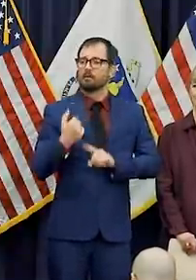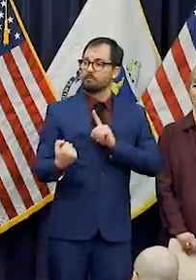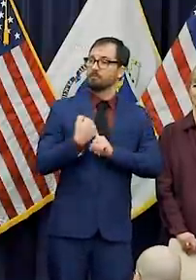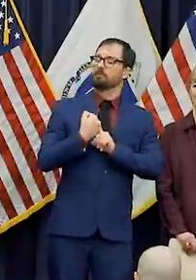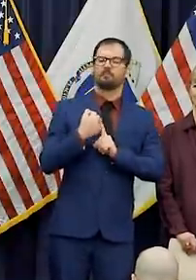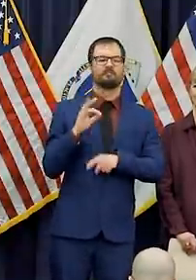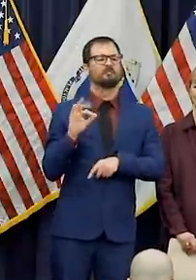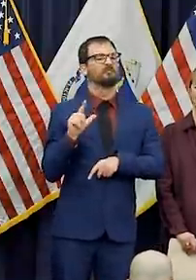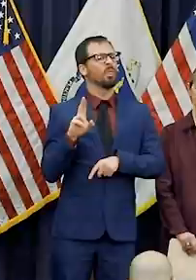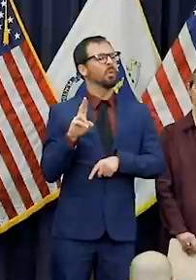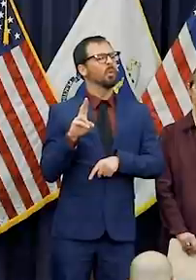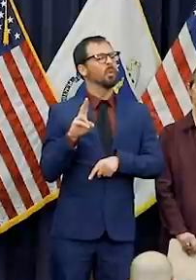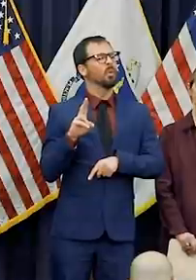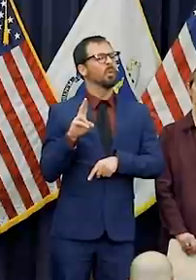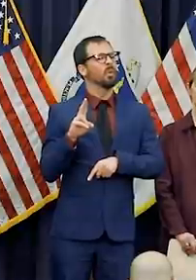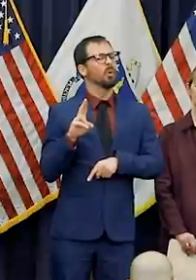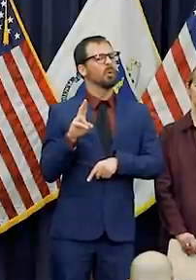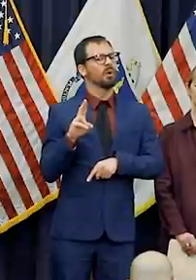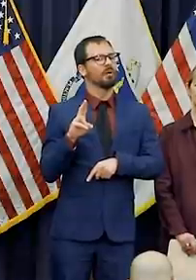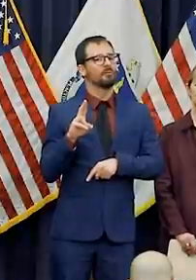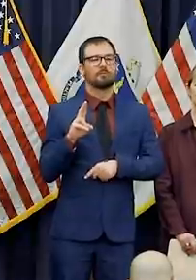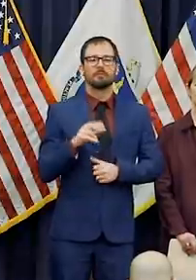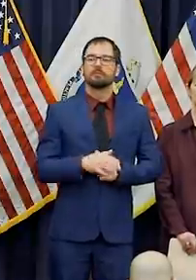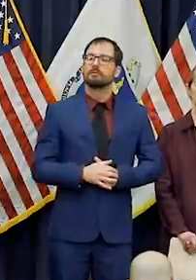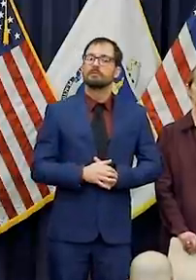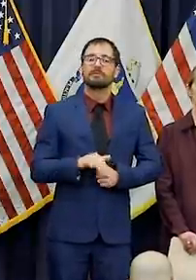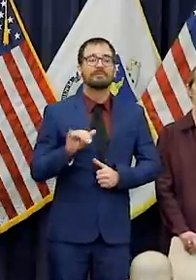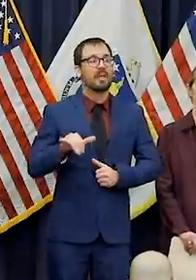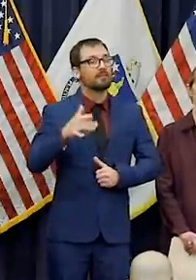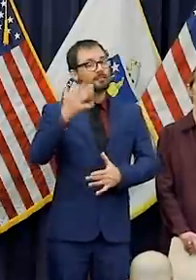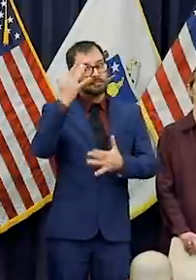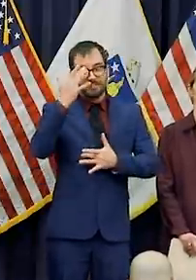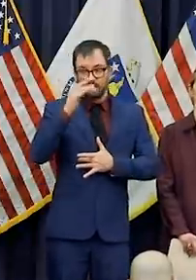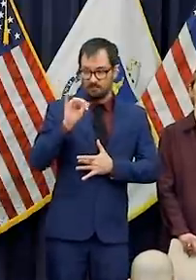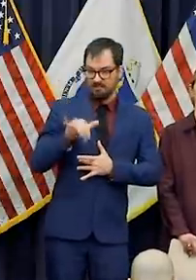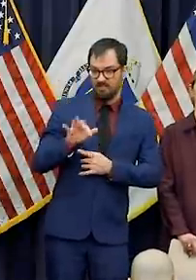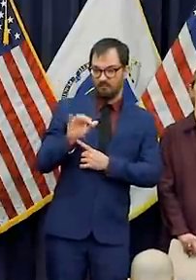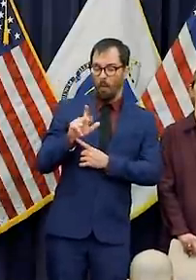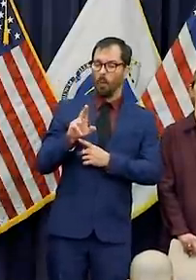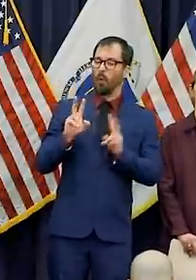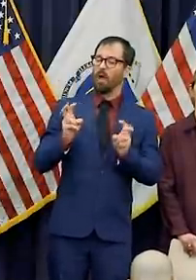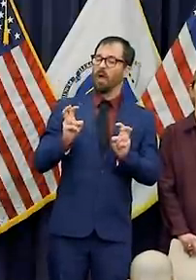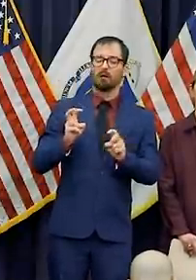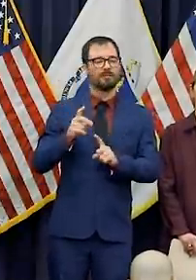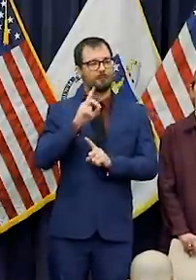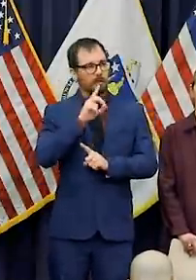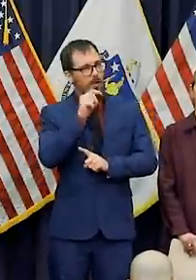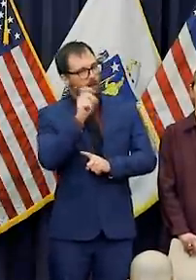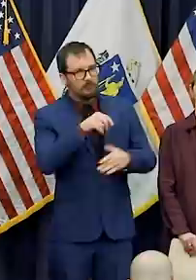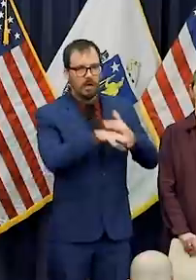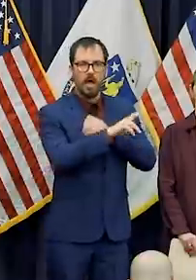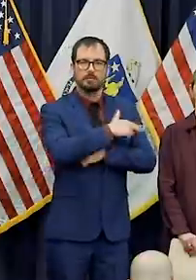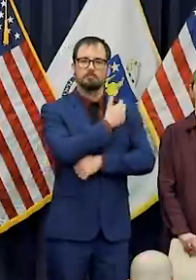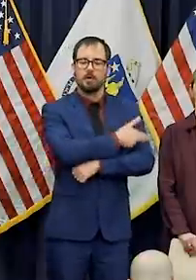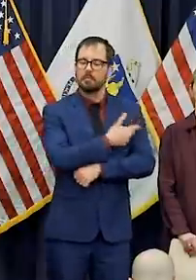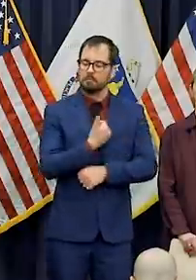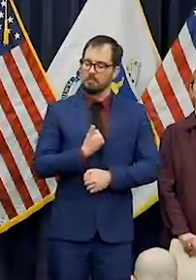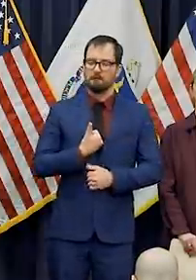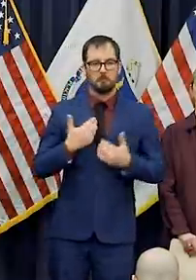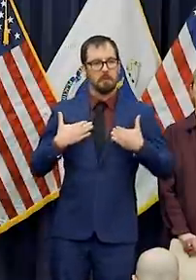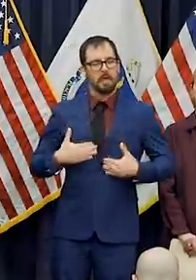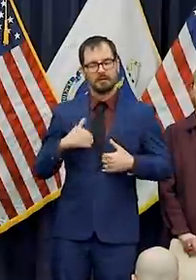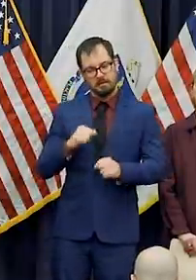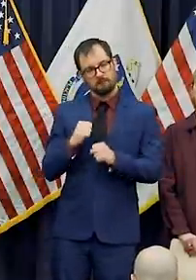infection would not lead to hospitalization. Your body fights the infection and recovers. But the reason we're taking this so